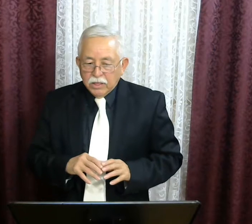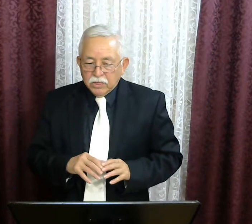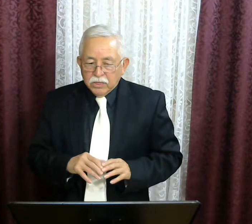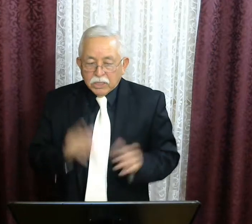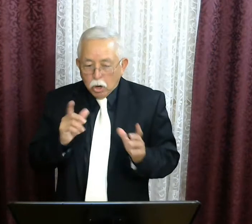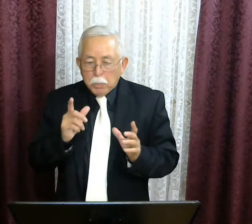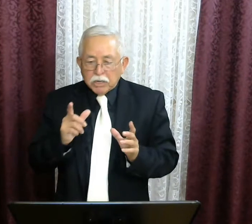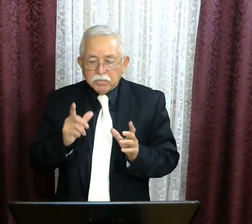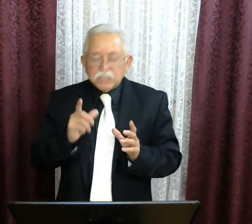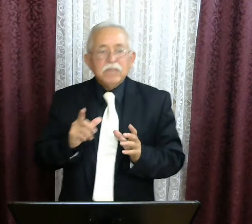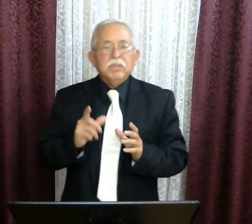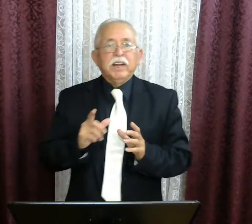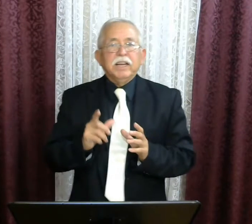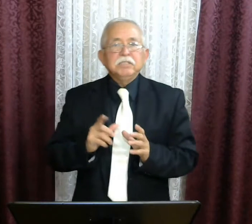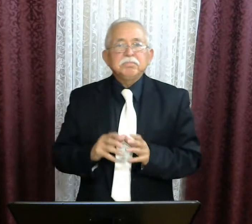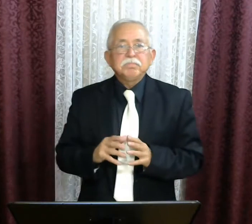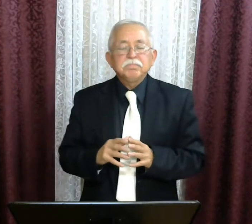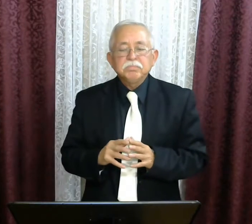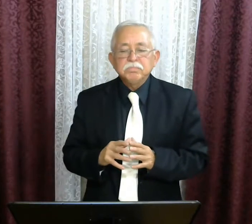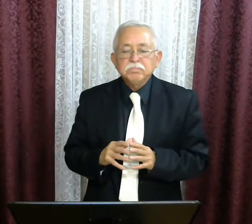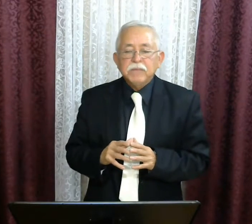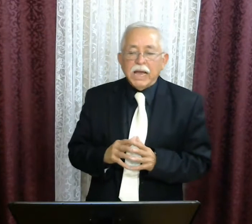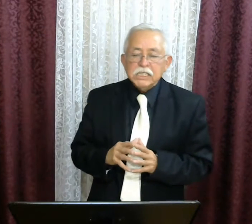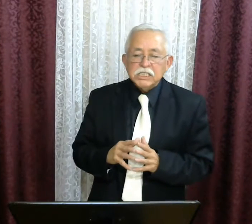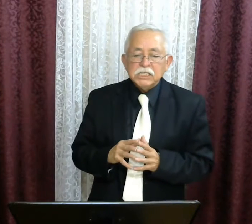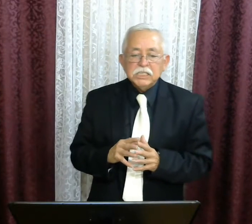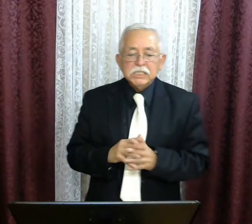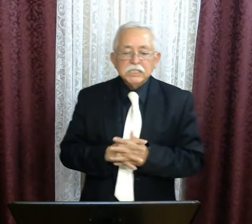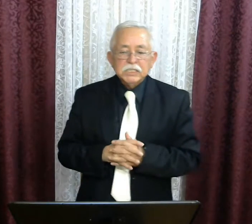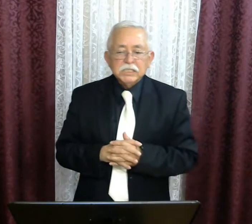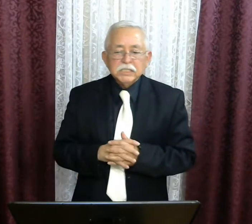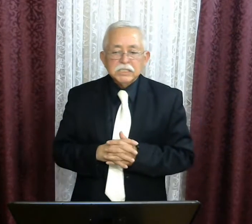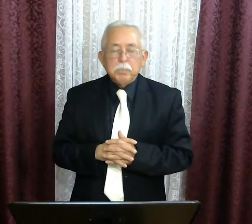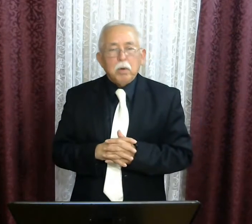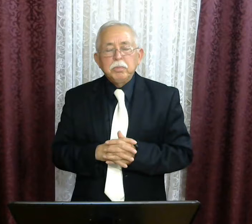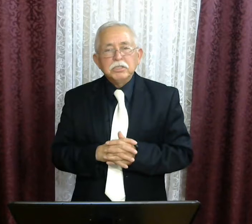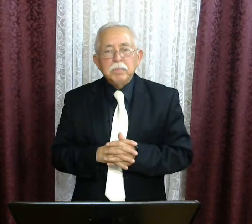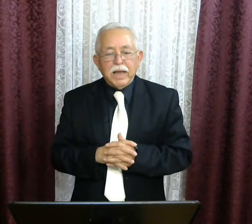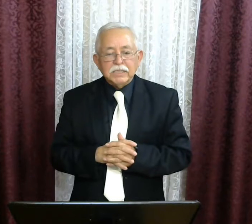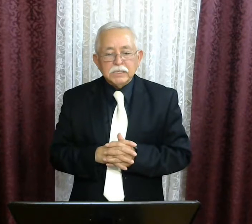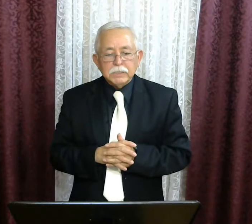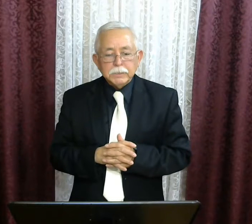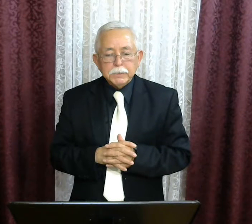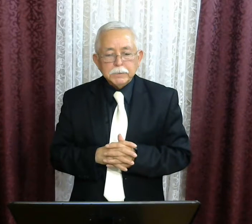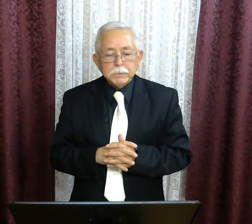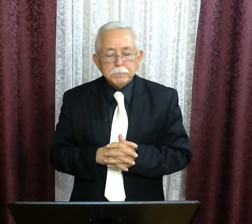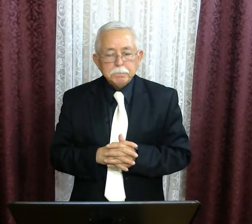The topic of this evening is the purpose of blessings.